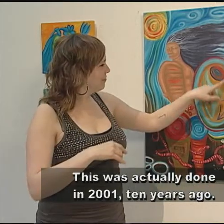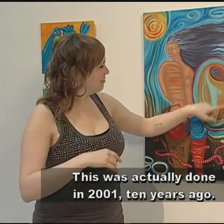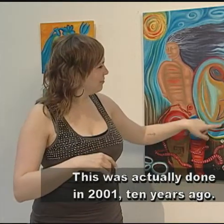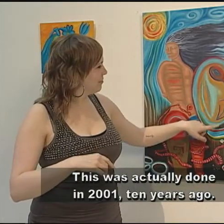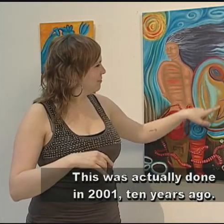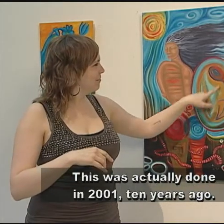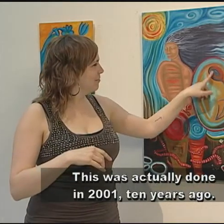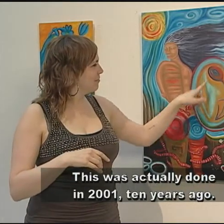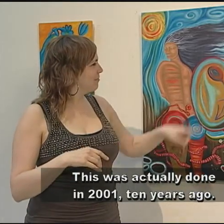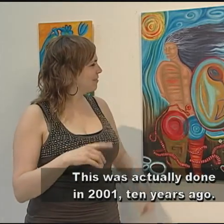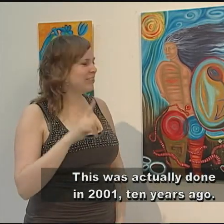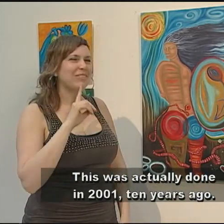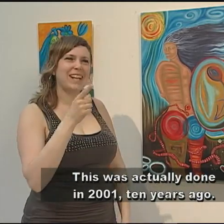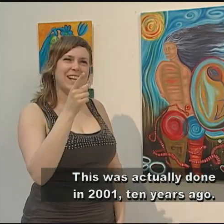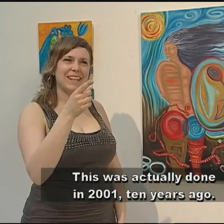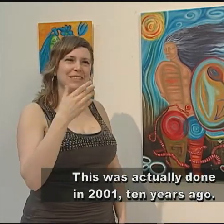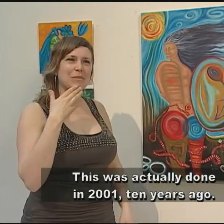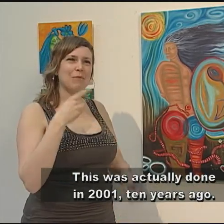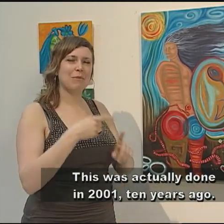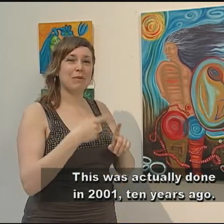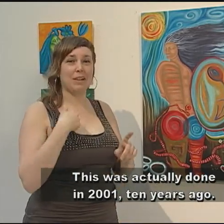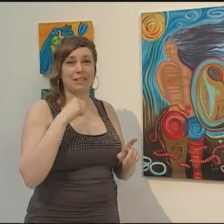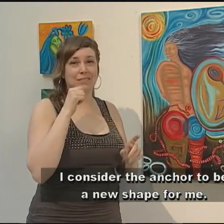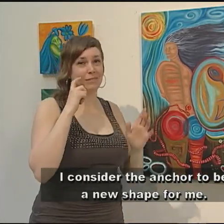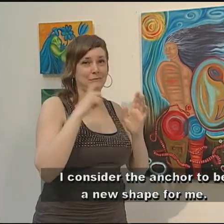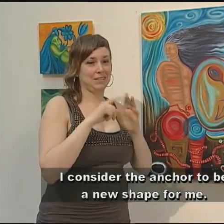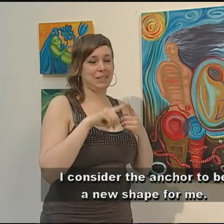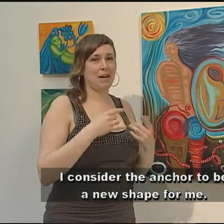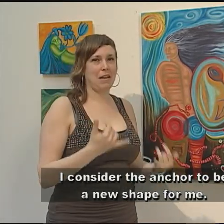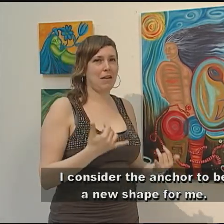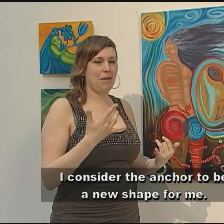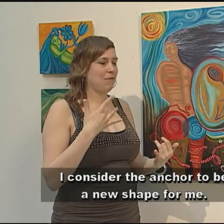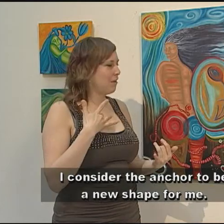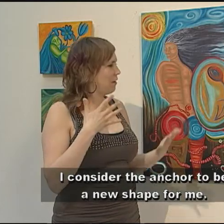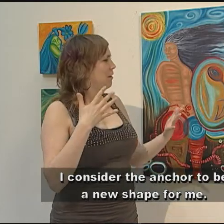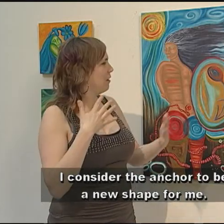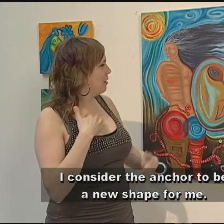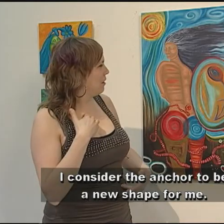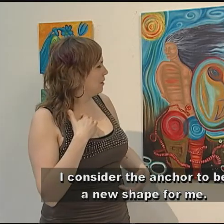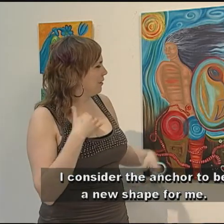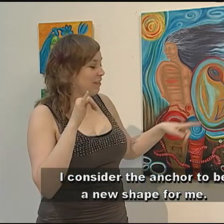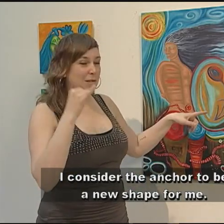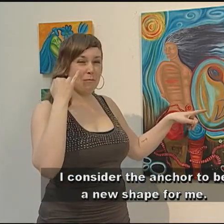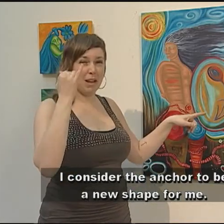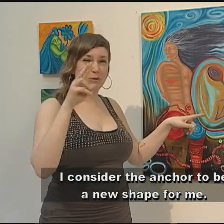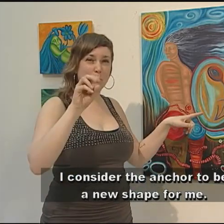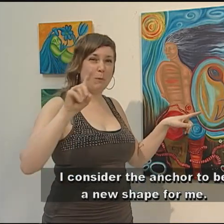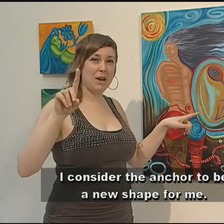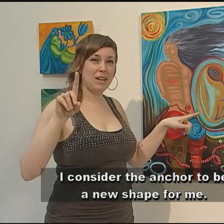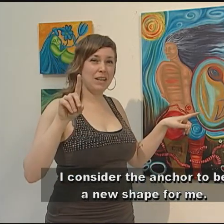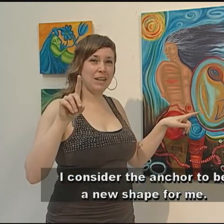in 2001, 10 years ago. I consider the anchor to be a new shape for me.